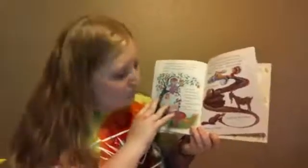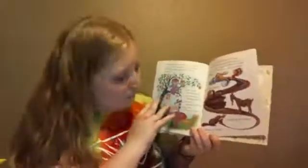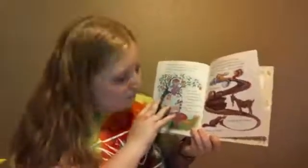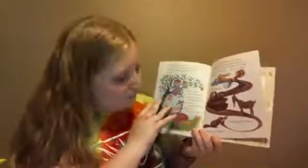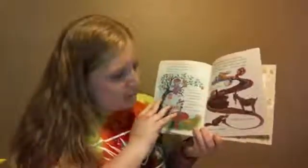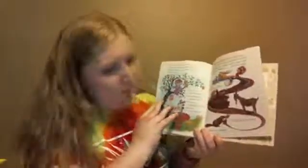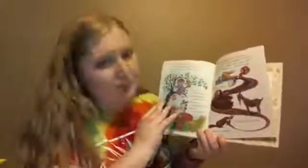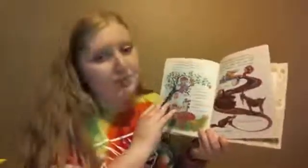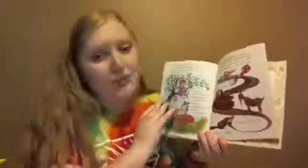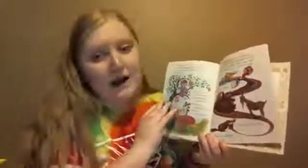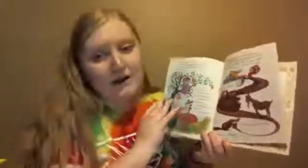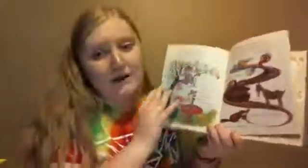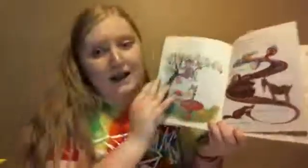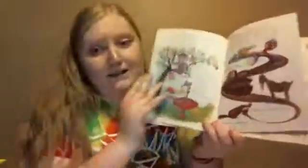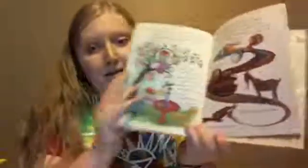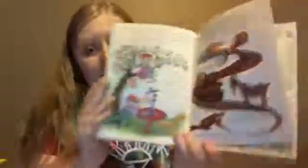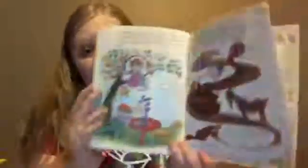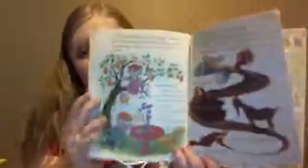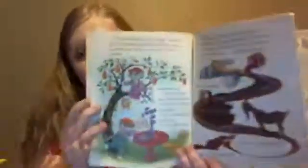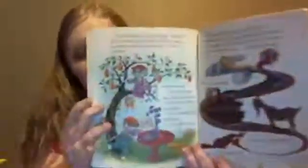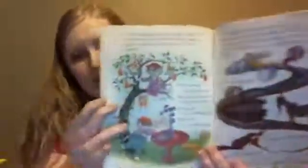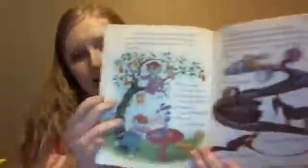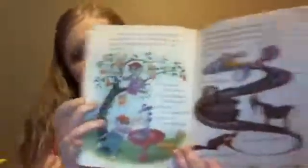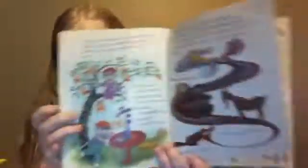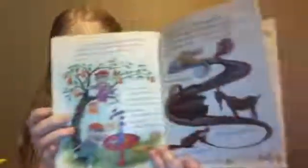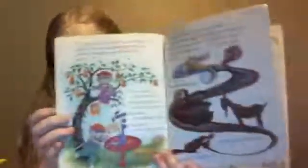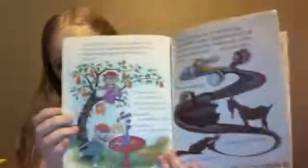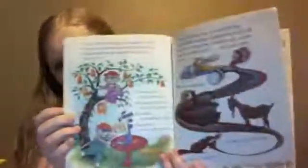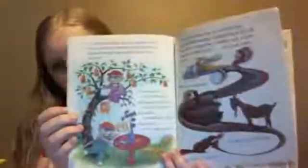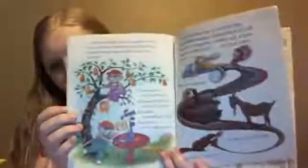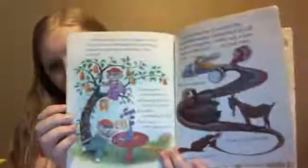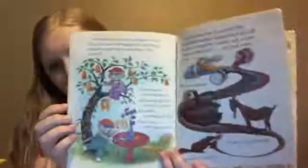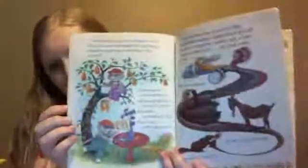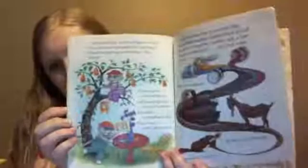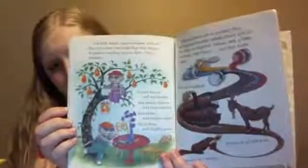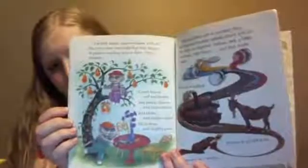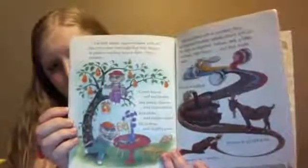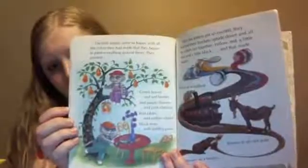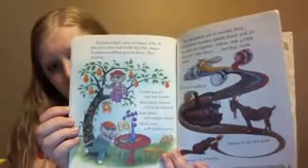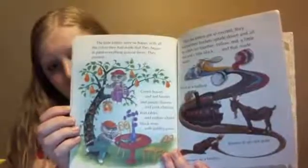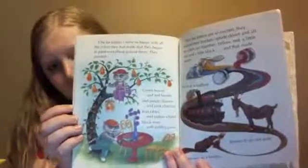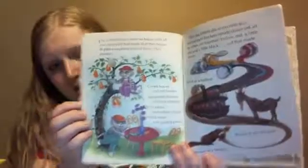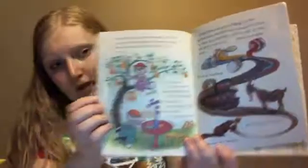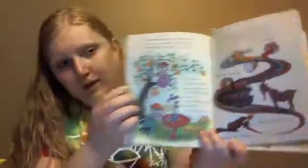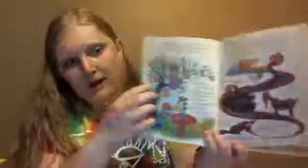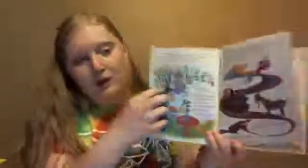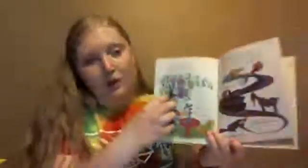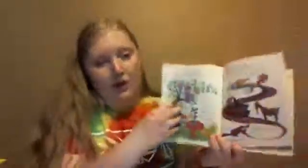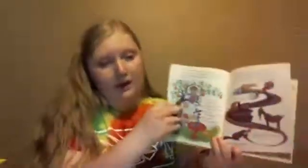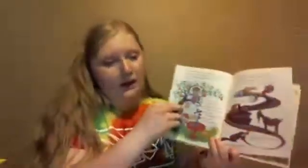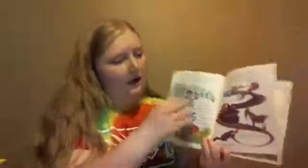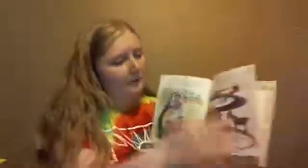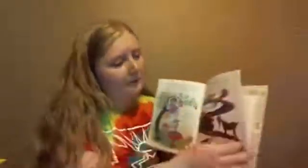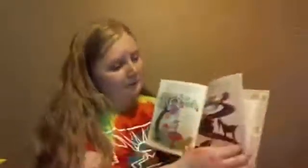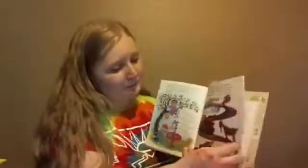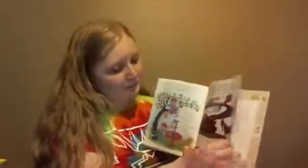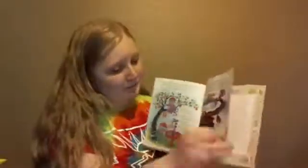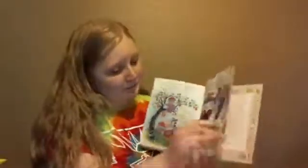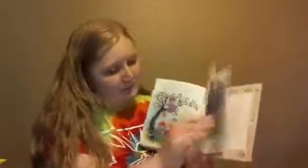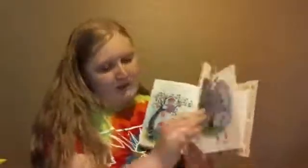goat, brown as a beaver. That's so exciting. They made a new color. Did